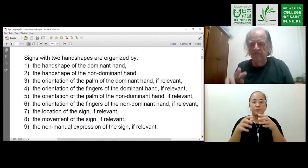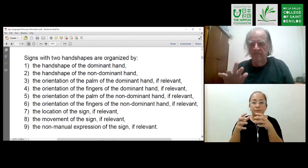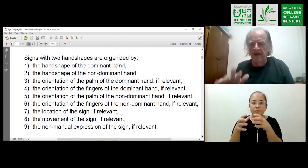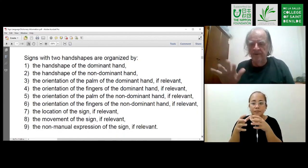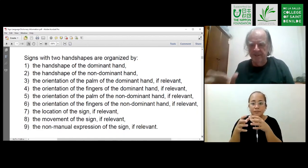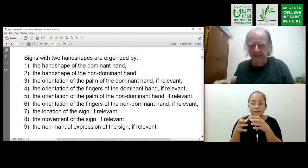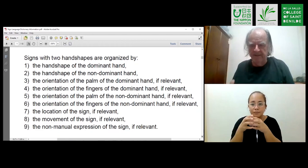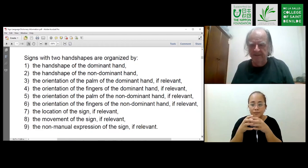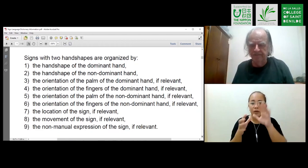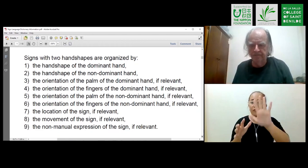5 and 6,